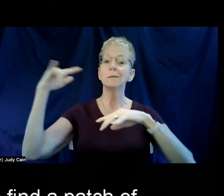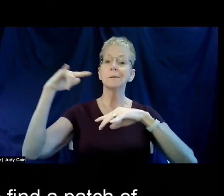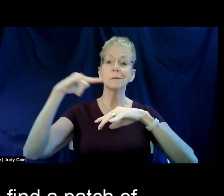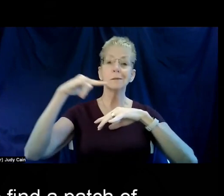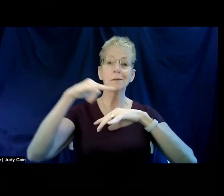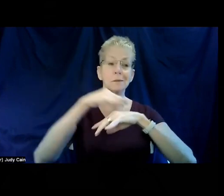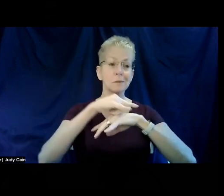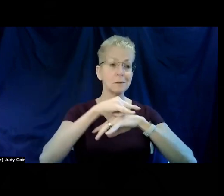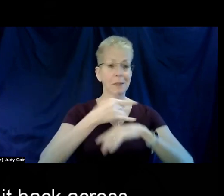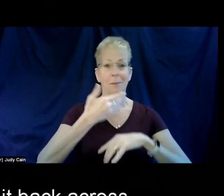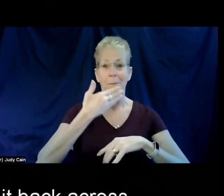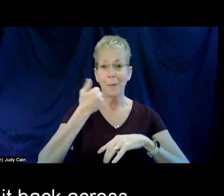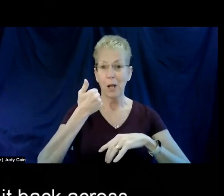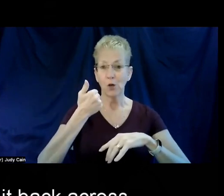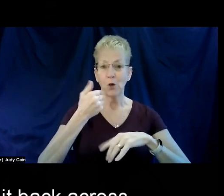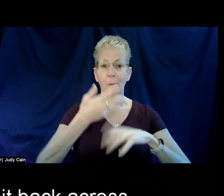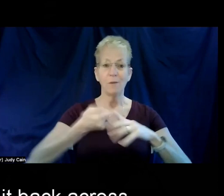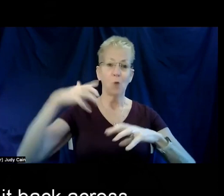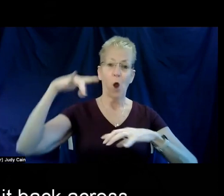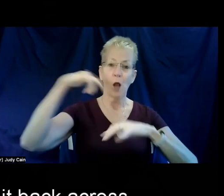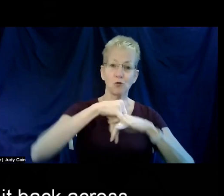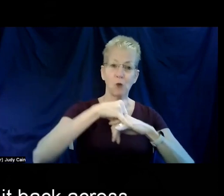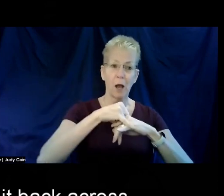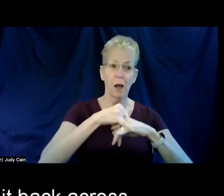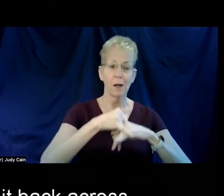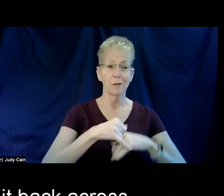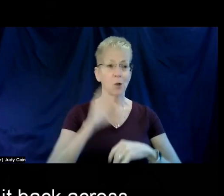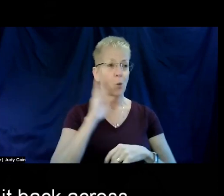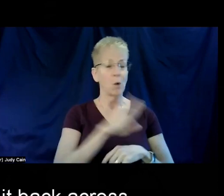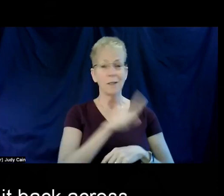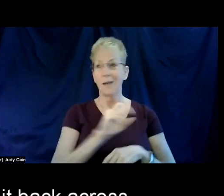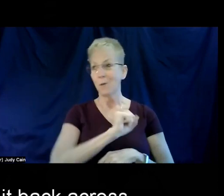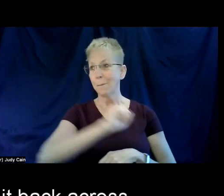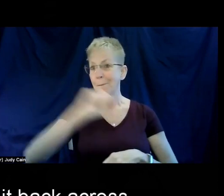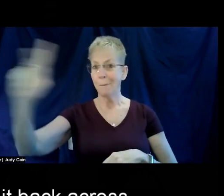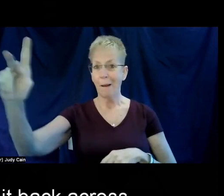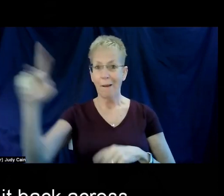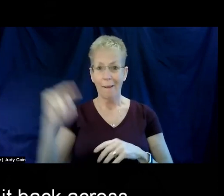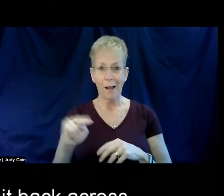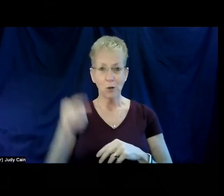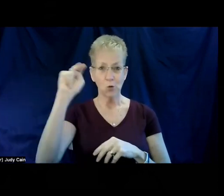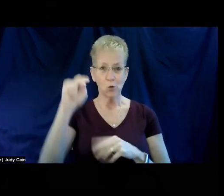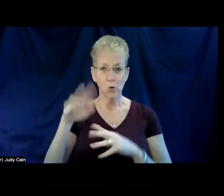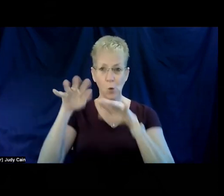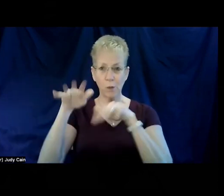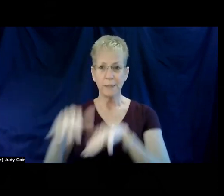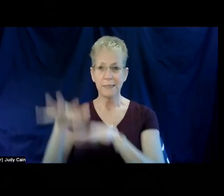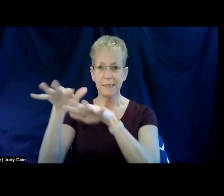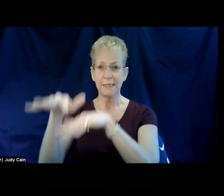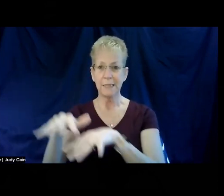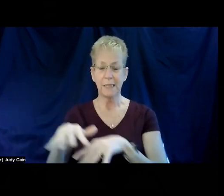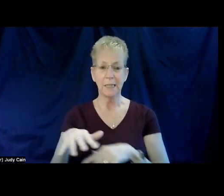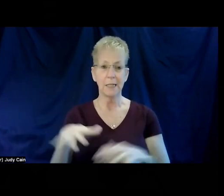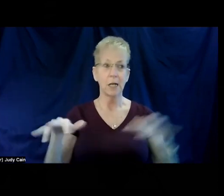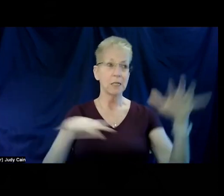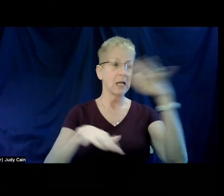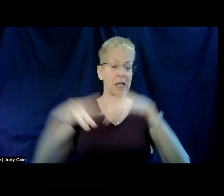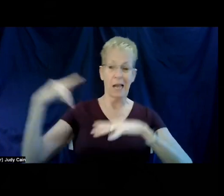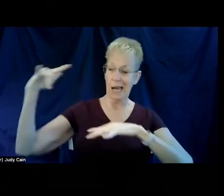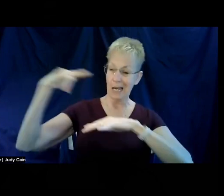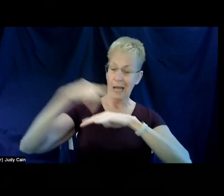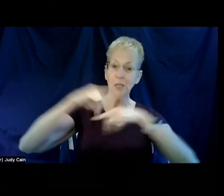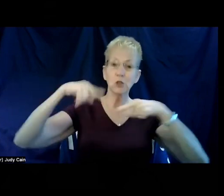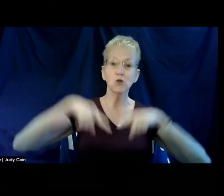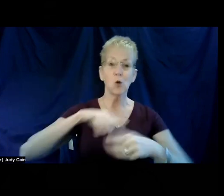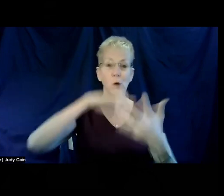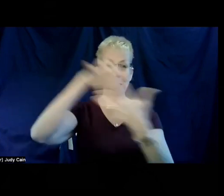found him. They'd never make it back across the North Sea. A night landing in a storm was their only hope.